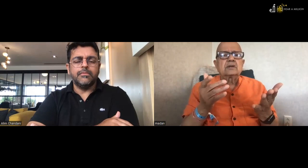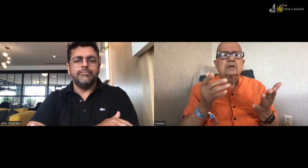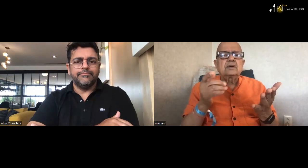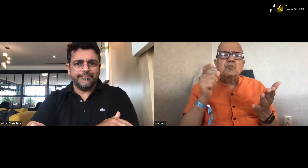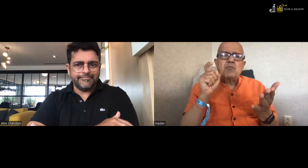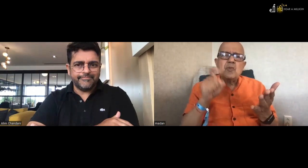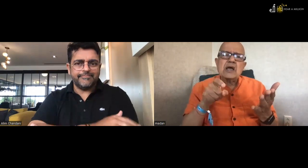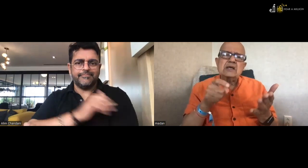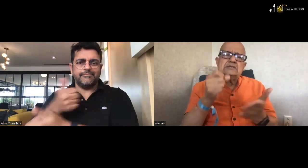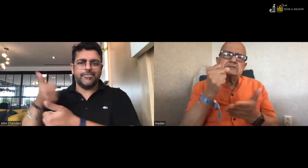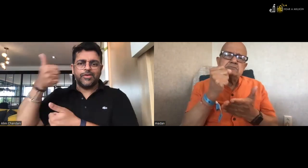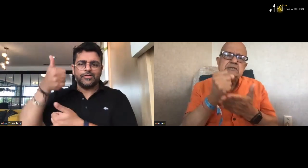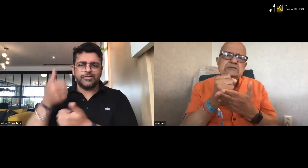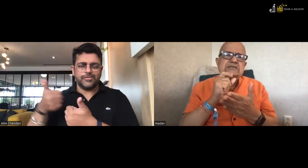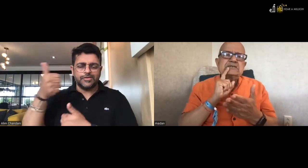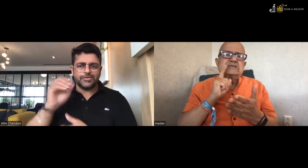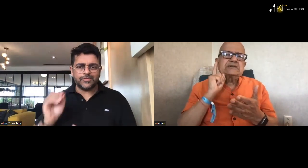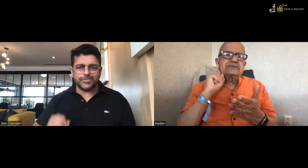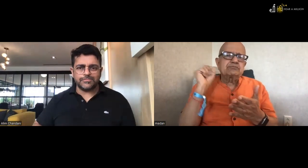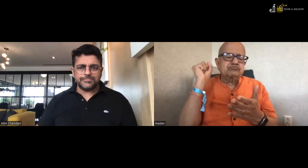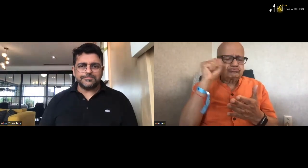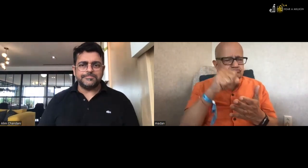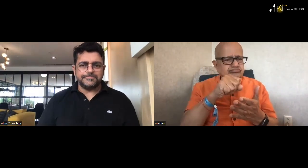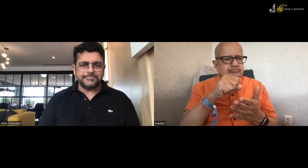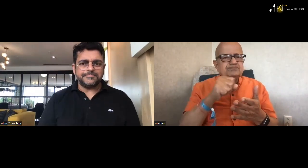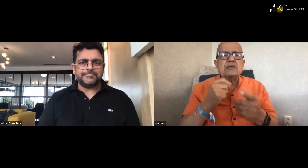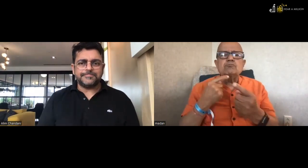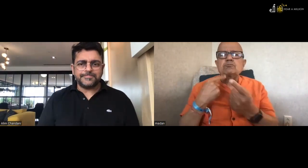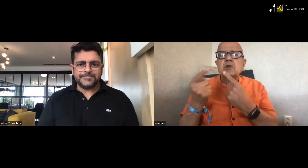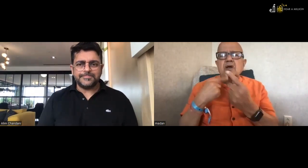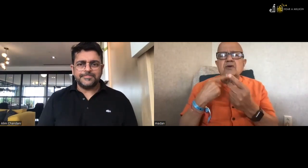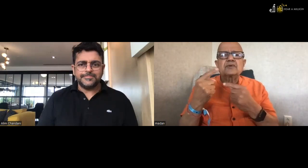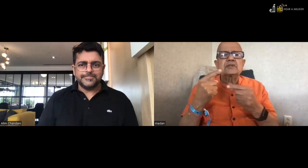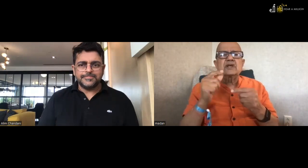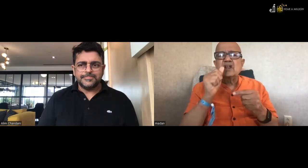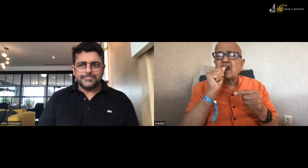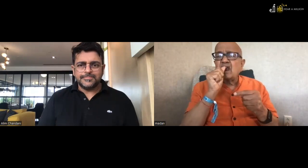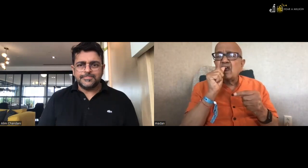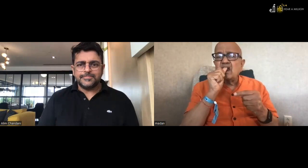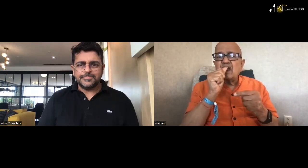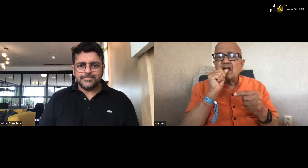The members of the like associations, they are trying to